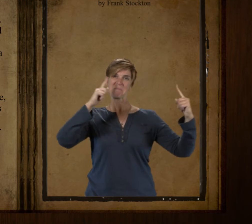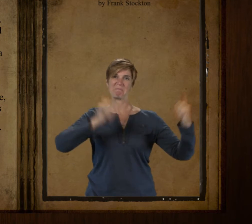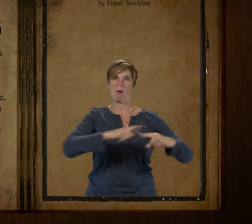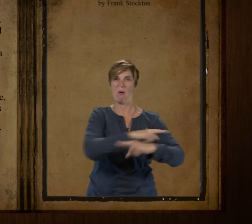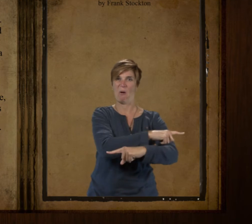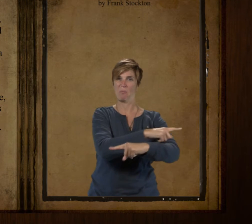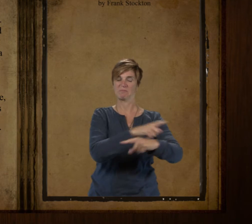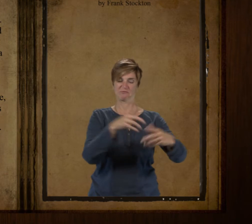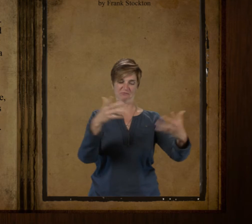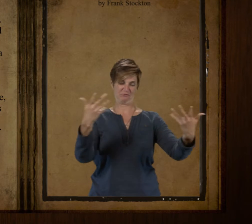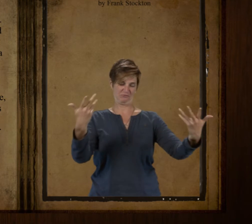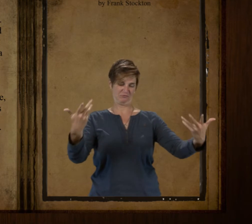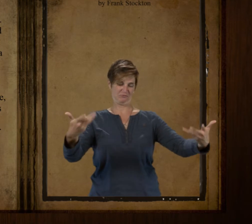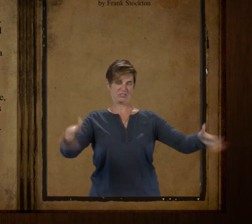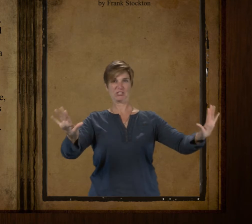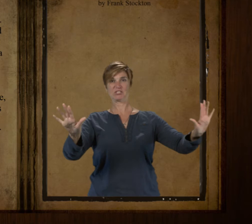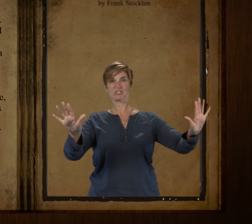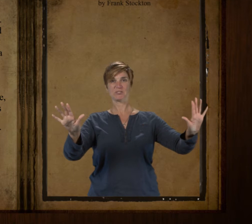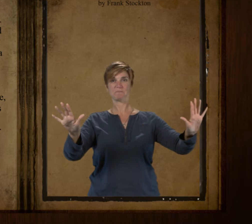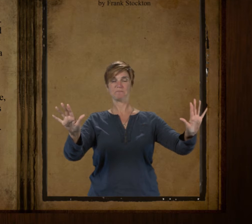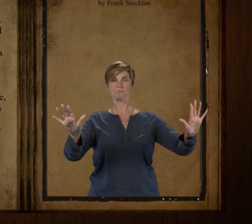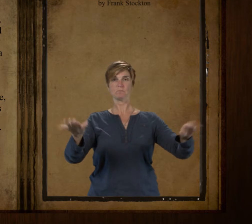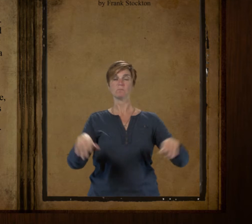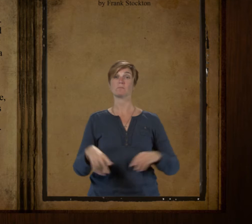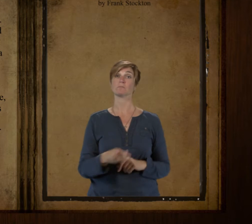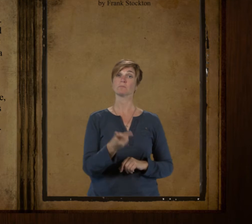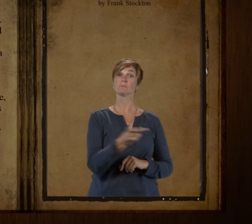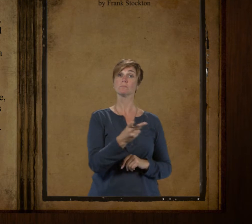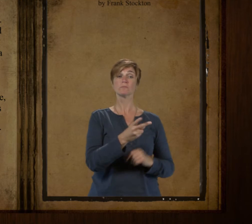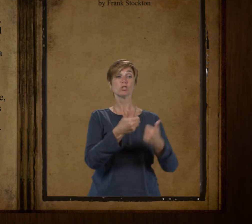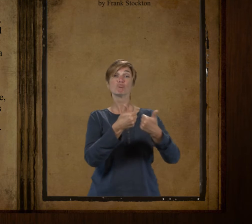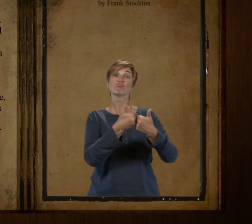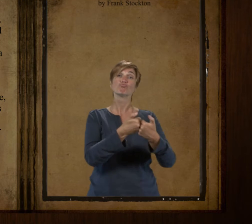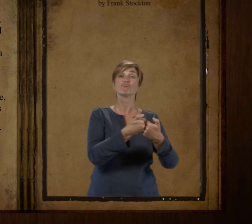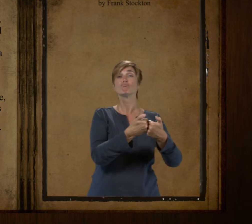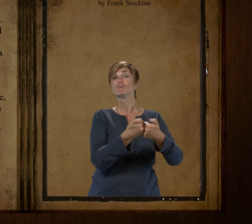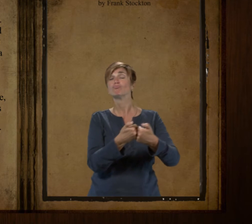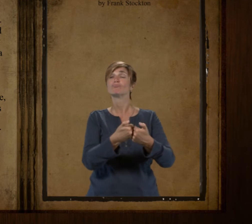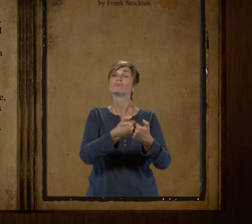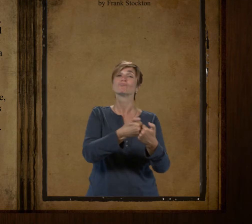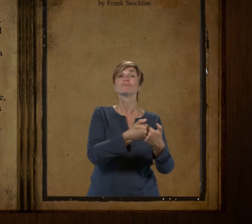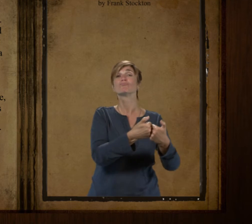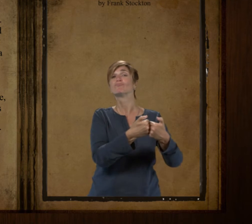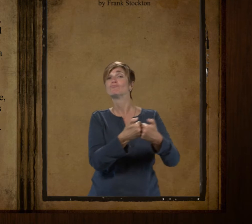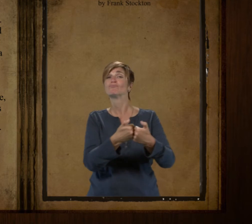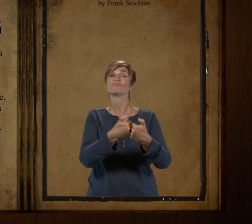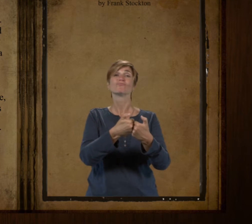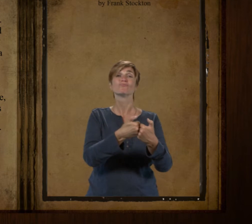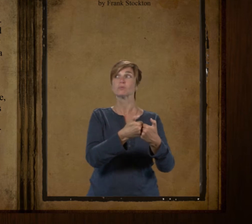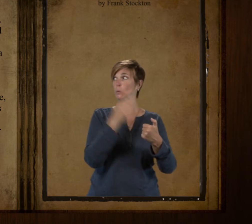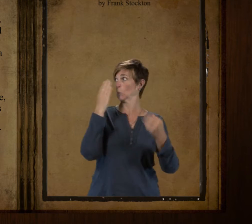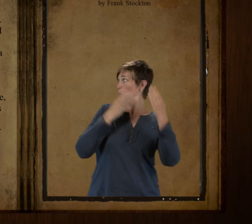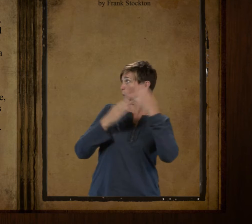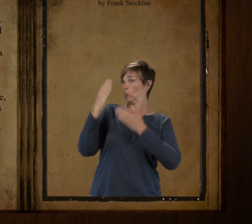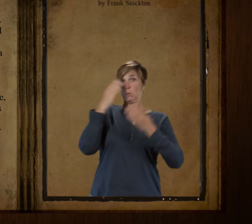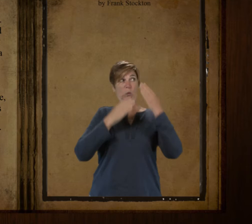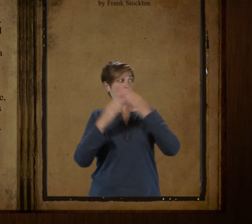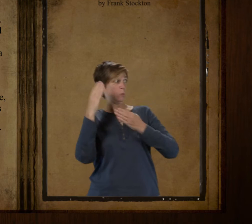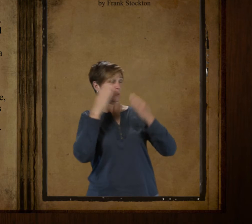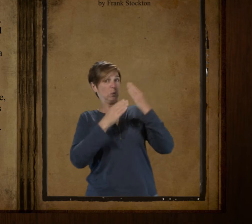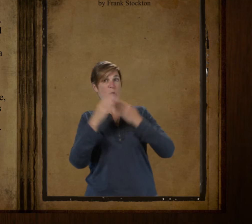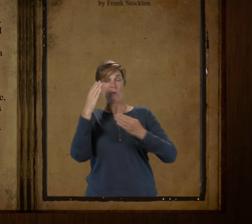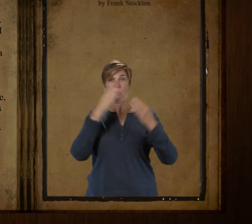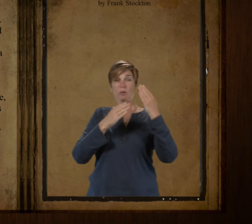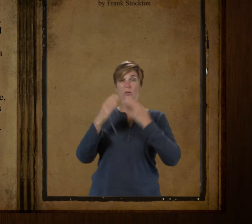This love affair moved on happily for many months, until one day the king happened to discover its existence.